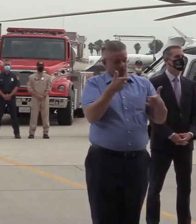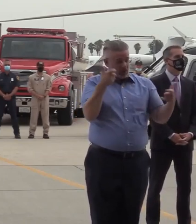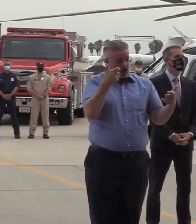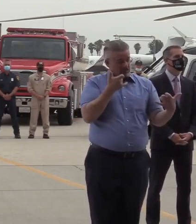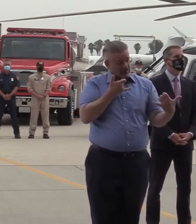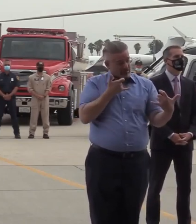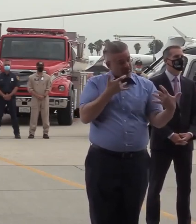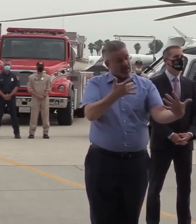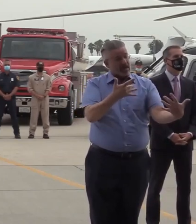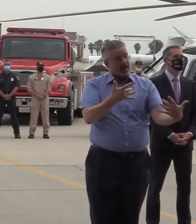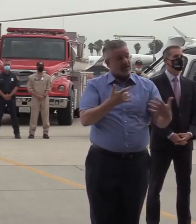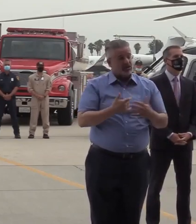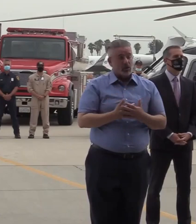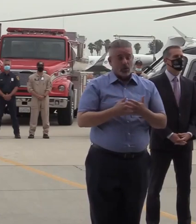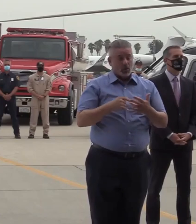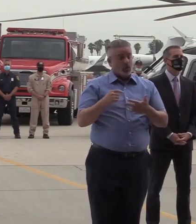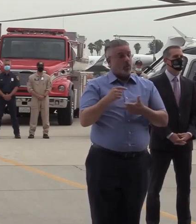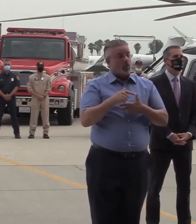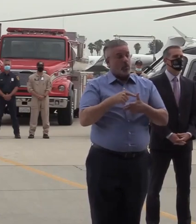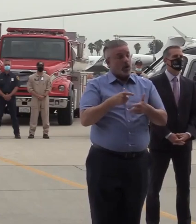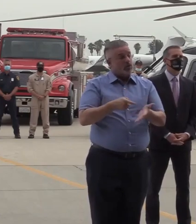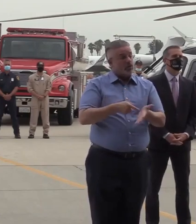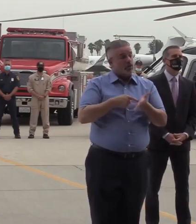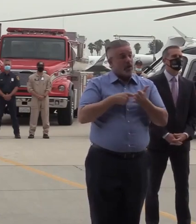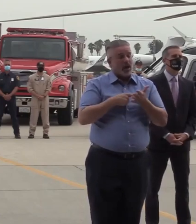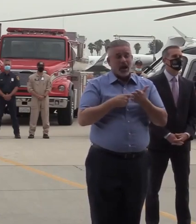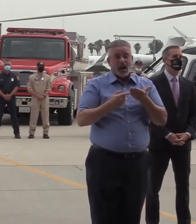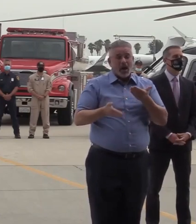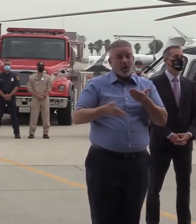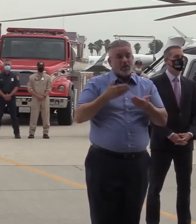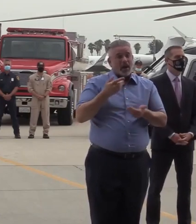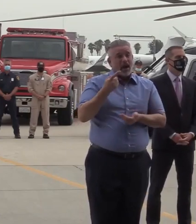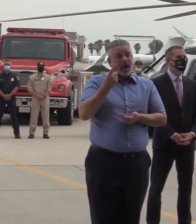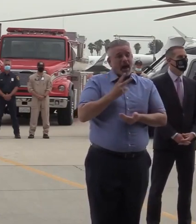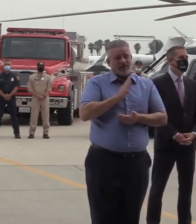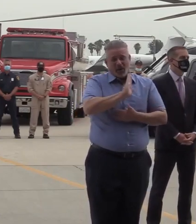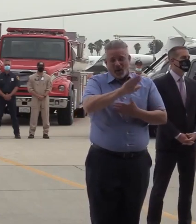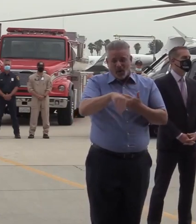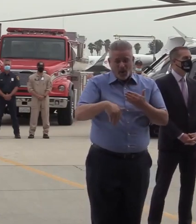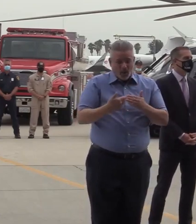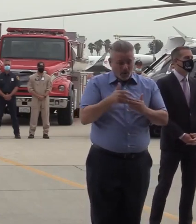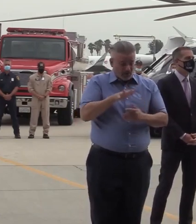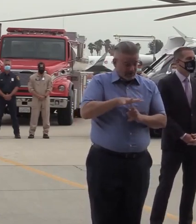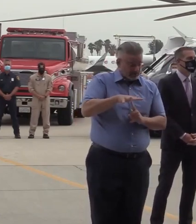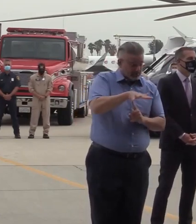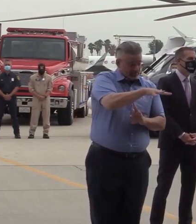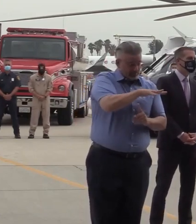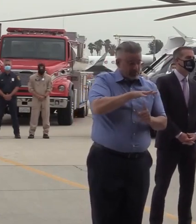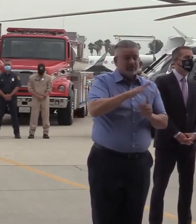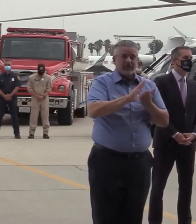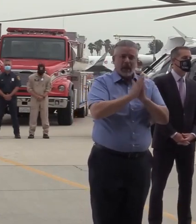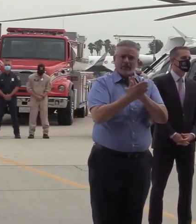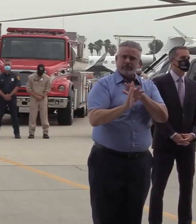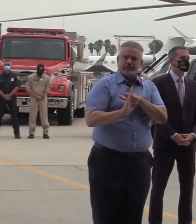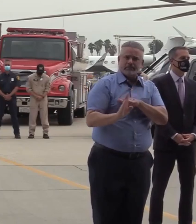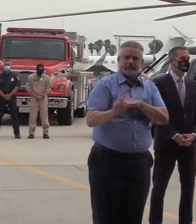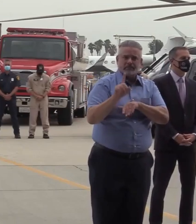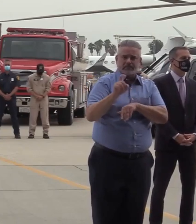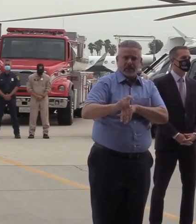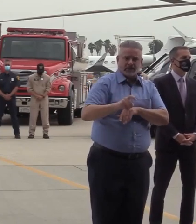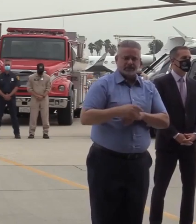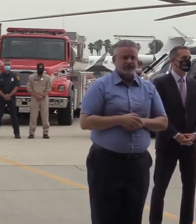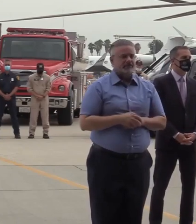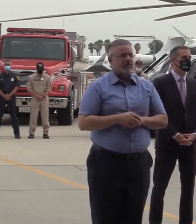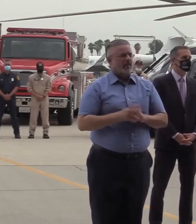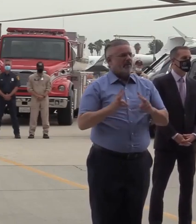largest wildfires, one requiring nearly half of my entire district being evacuated.